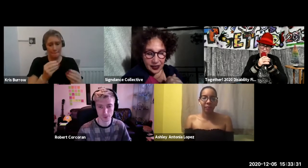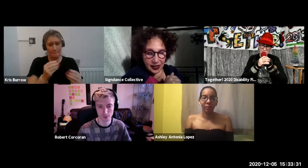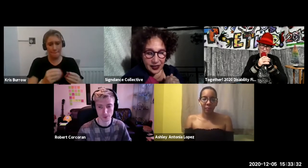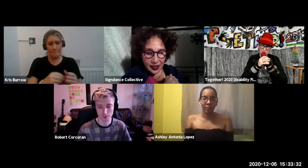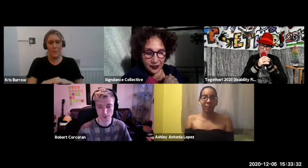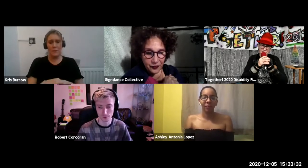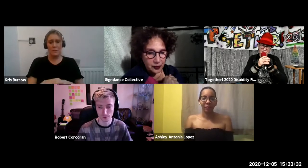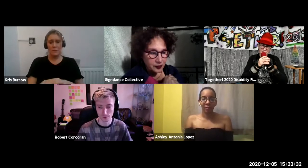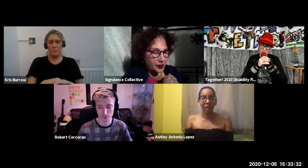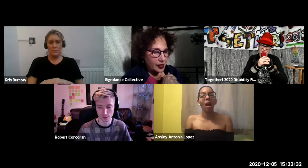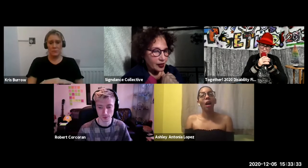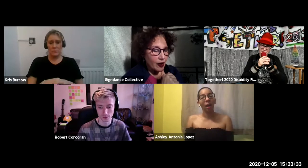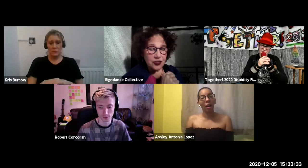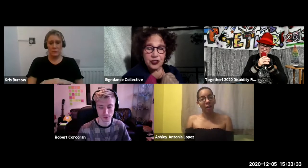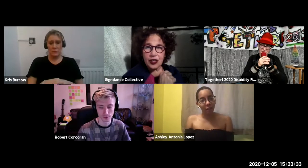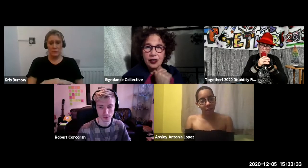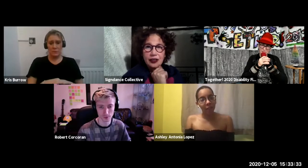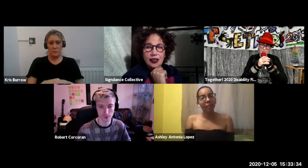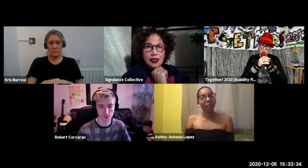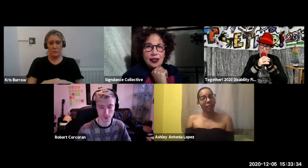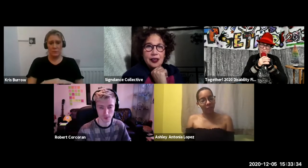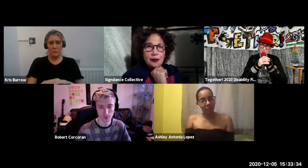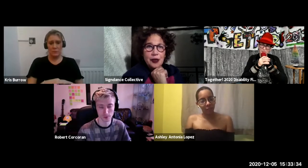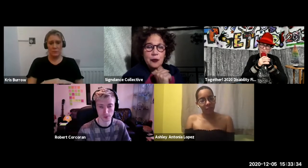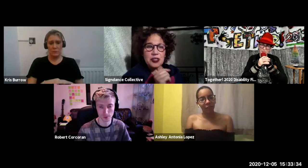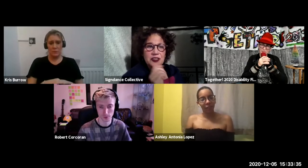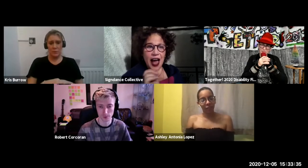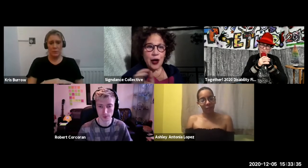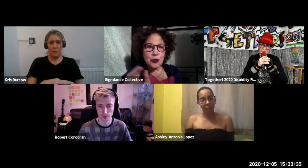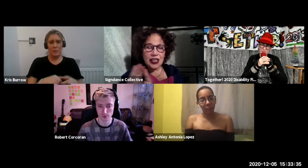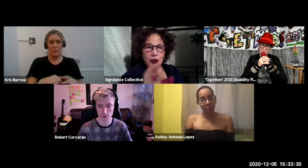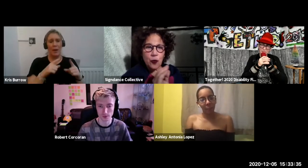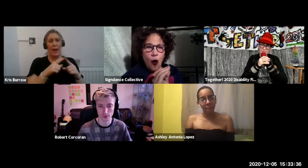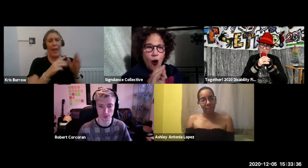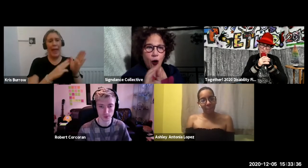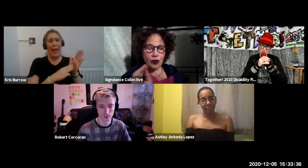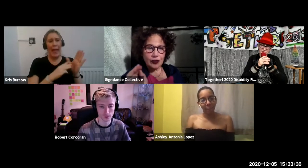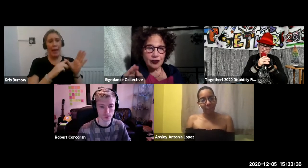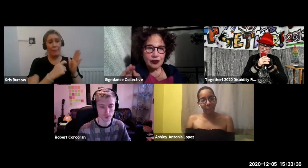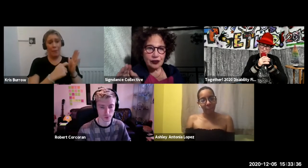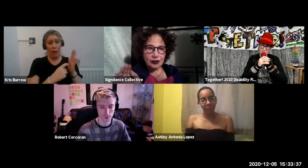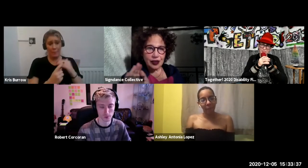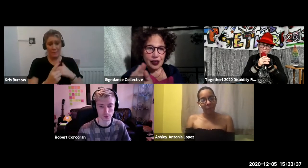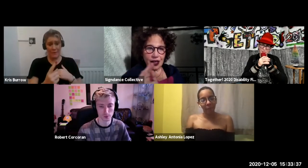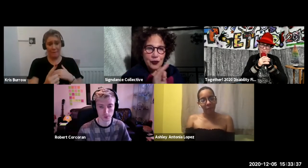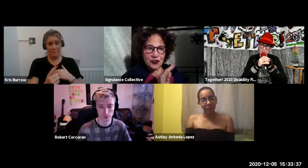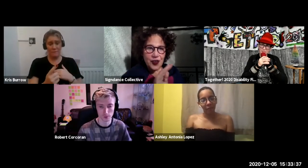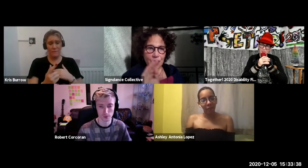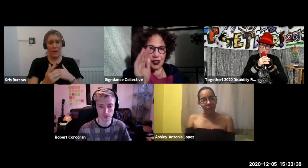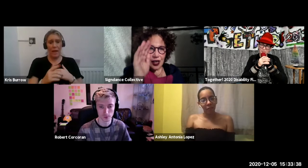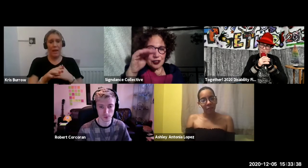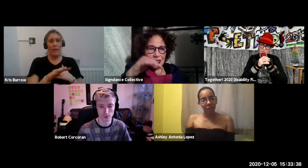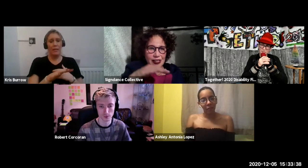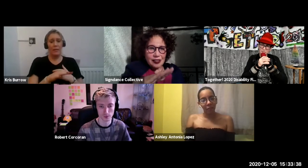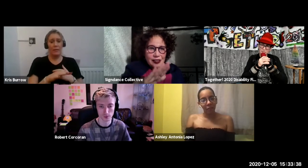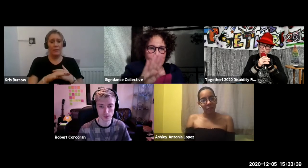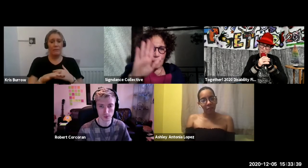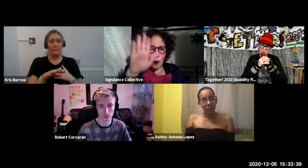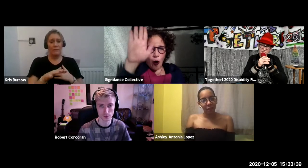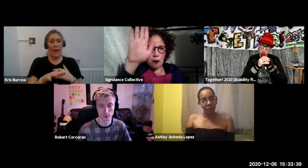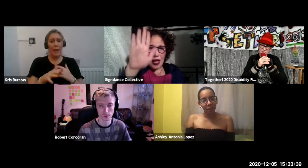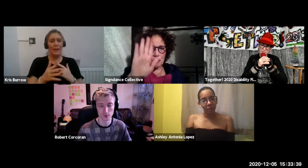he's from Austria. But it was found in a wall. It was found